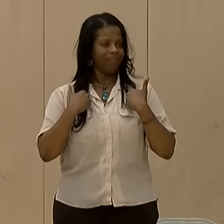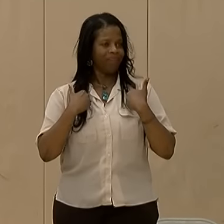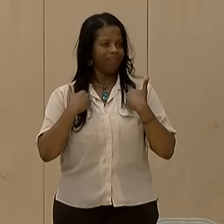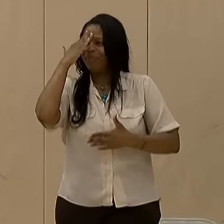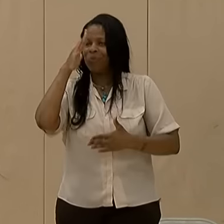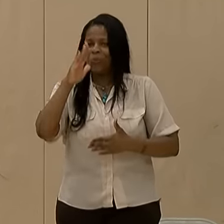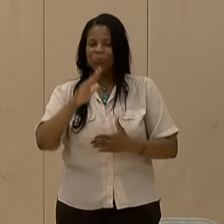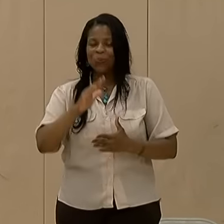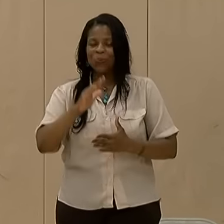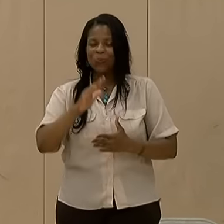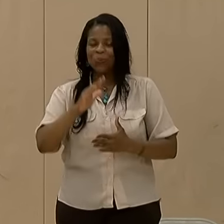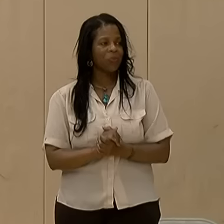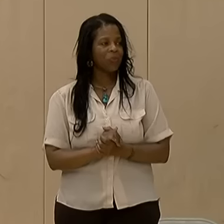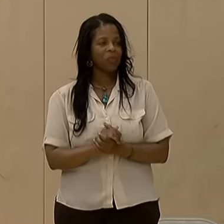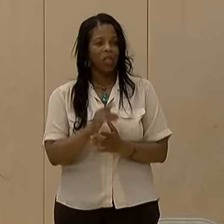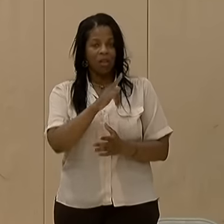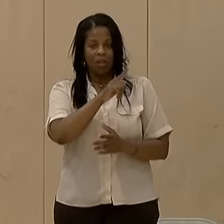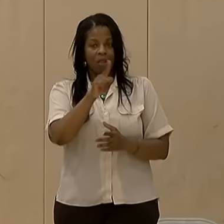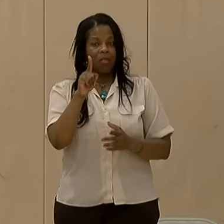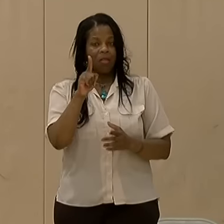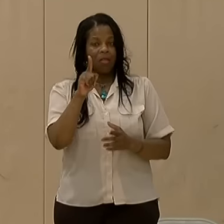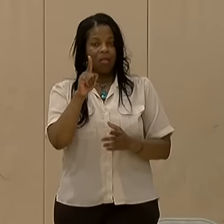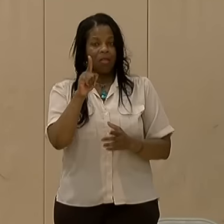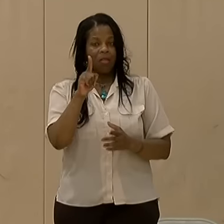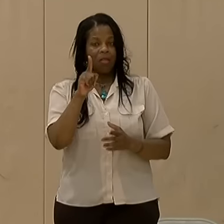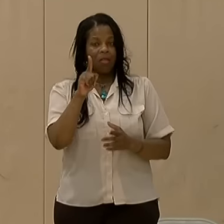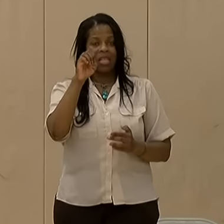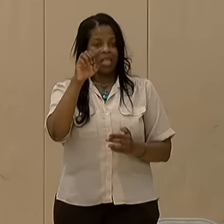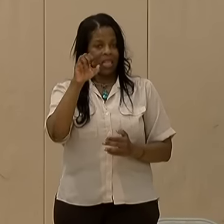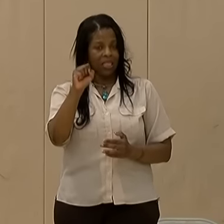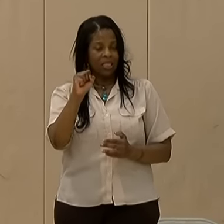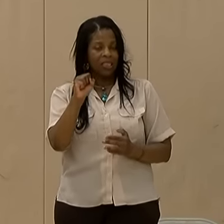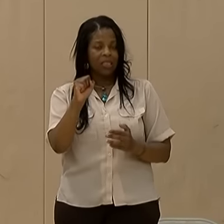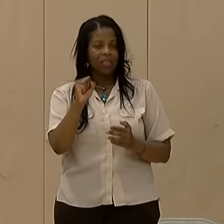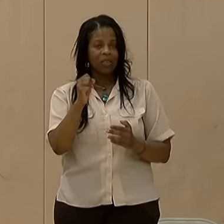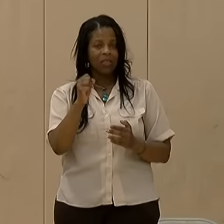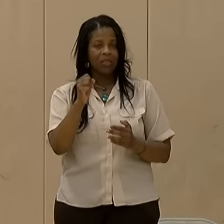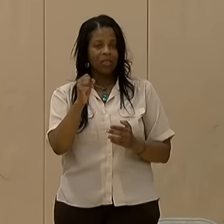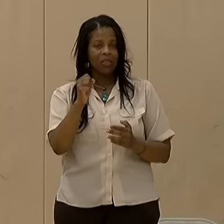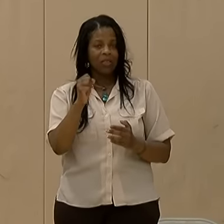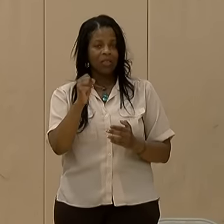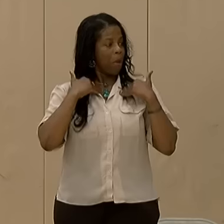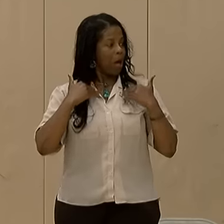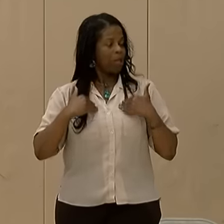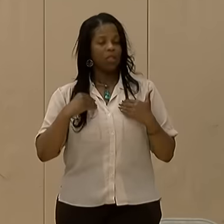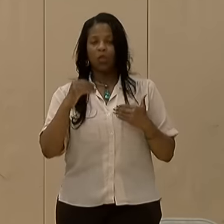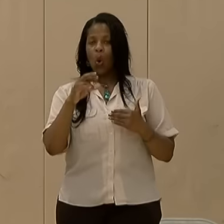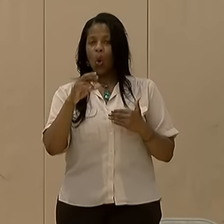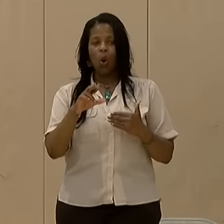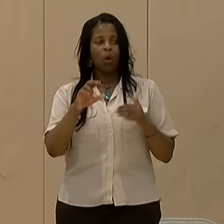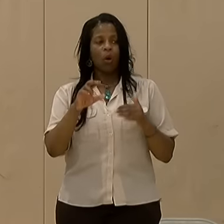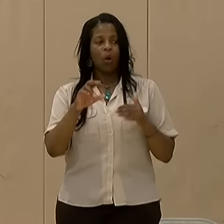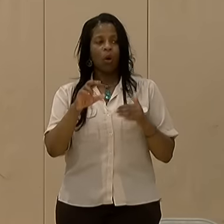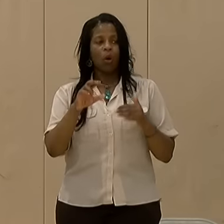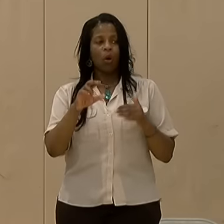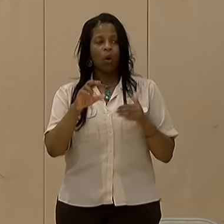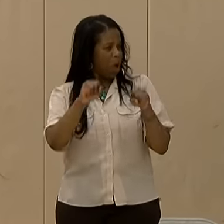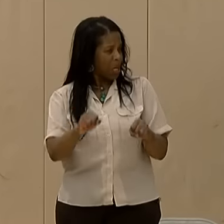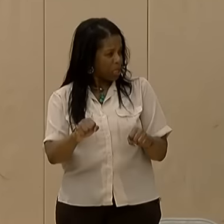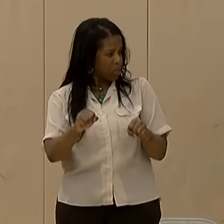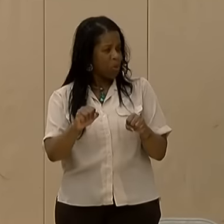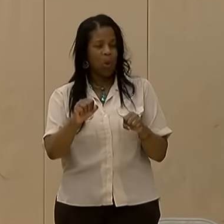remains. Any of these cases where we come across bodies or potential human remains, we're treating